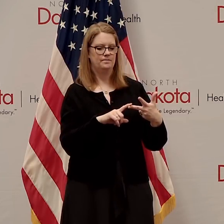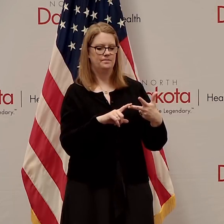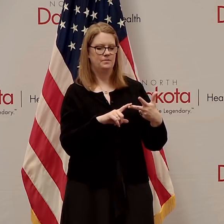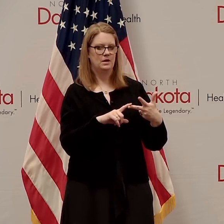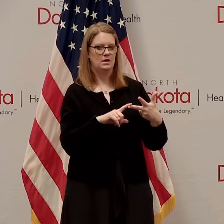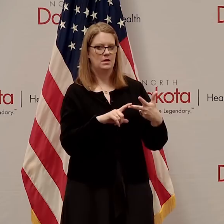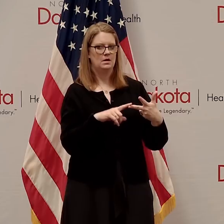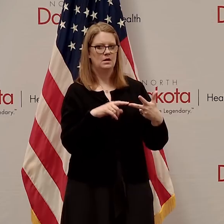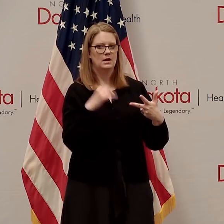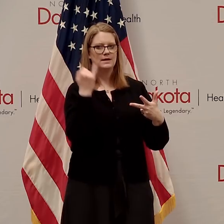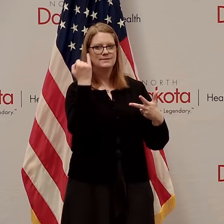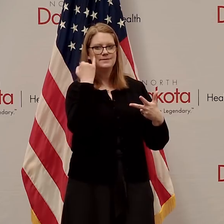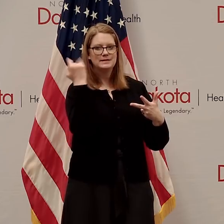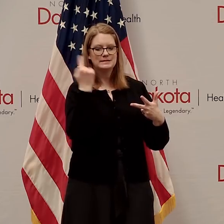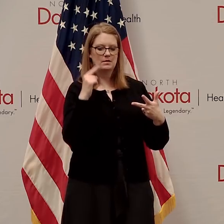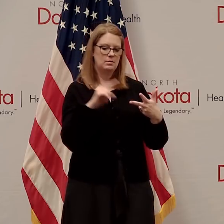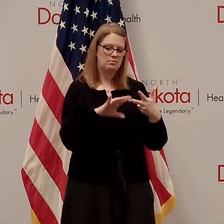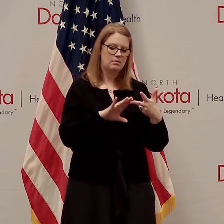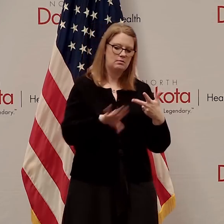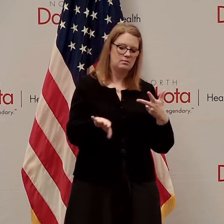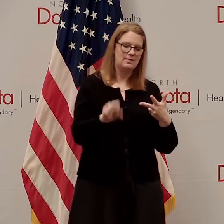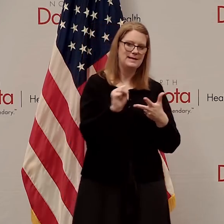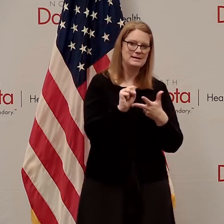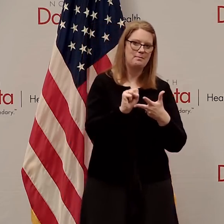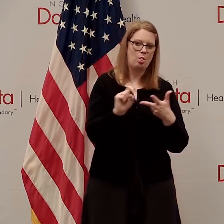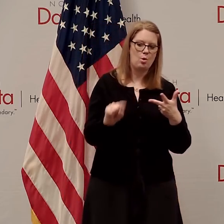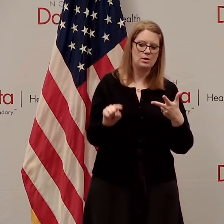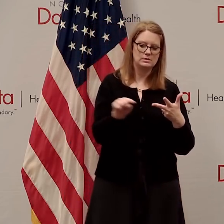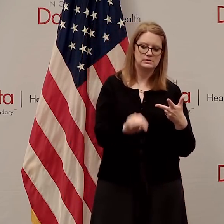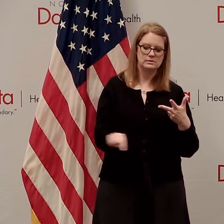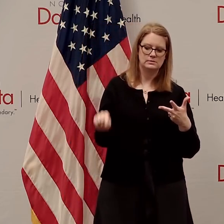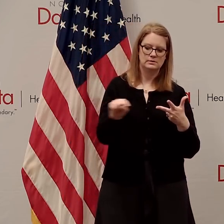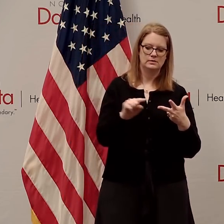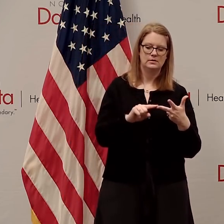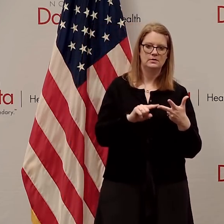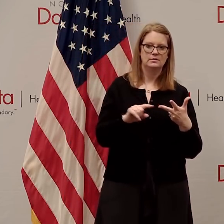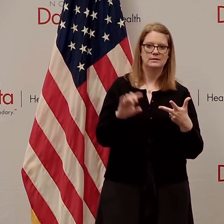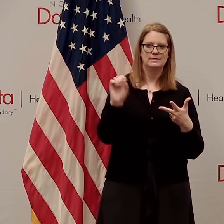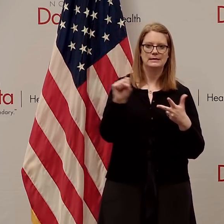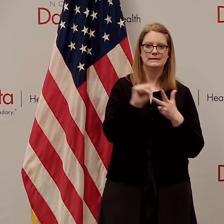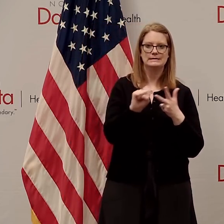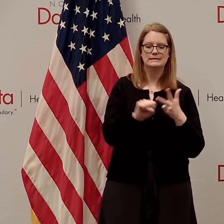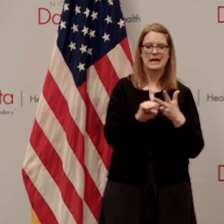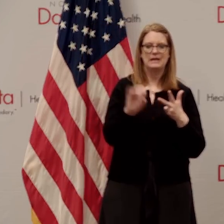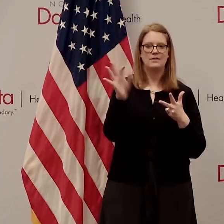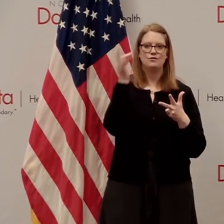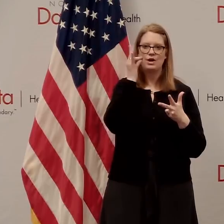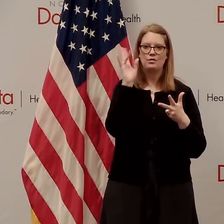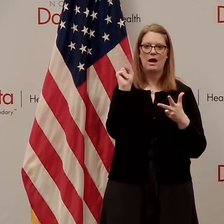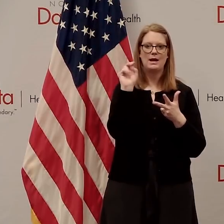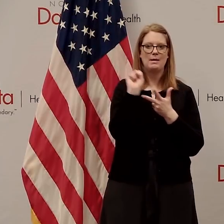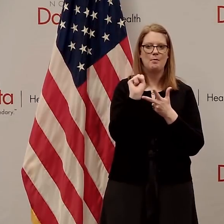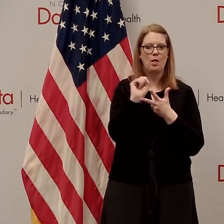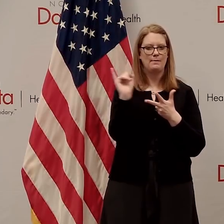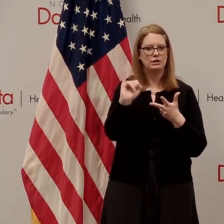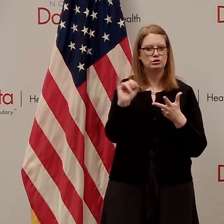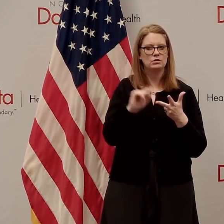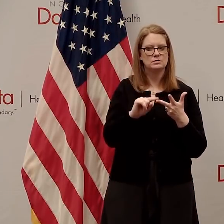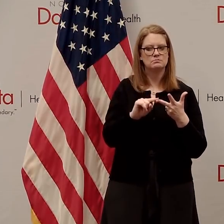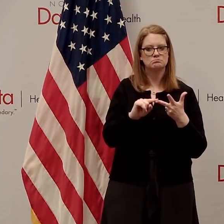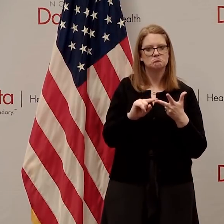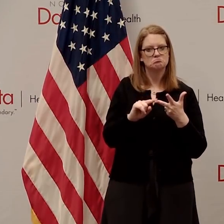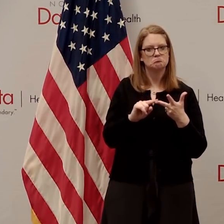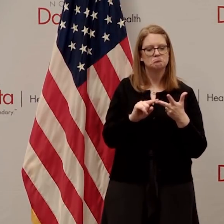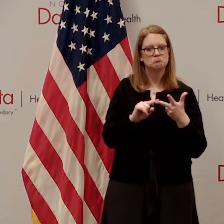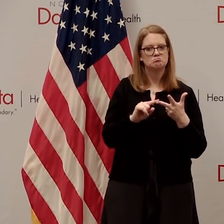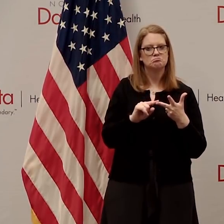if someone were to furlough those employees and put them onto the state and federal unemployment insurance, that would be another way to